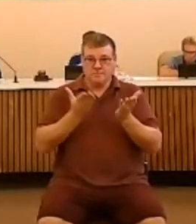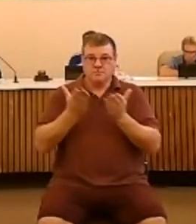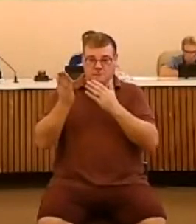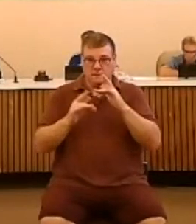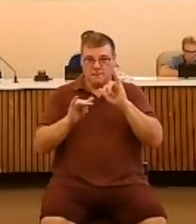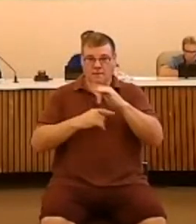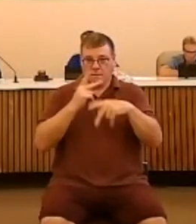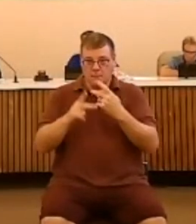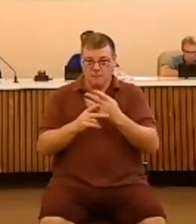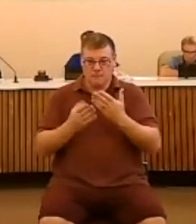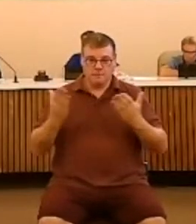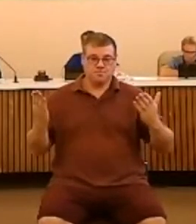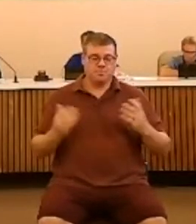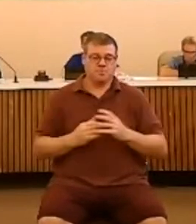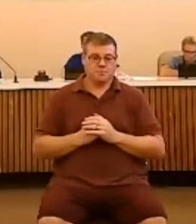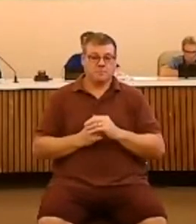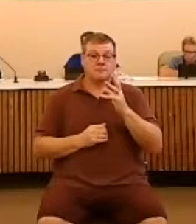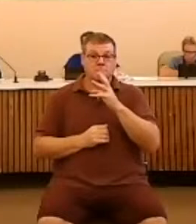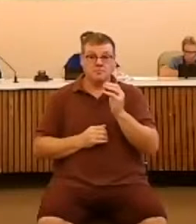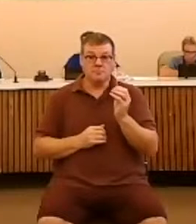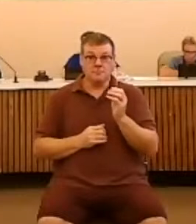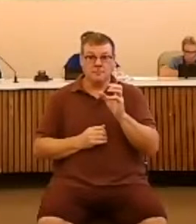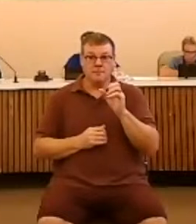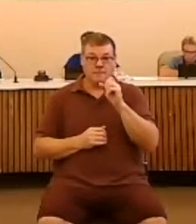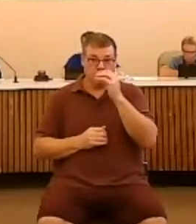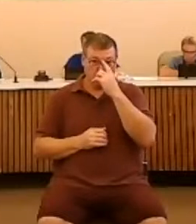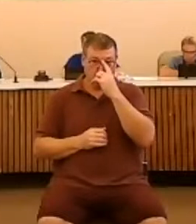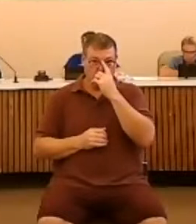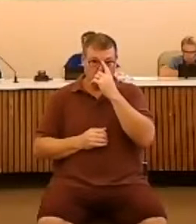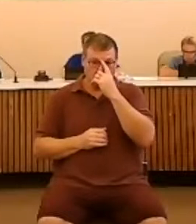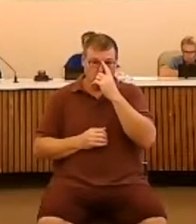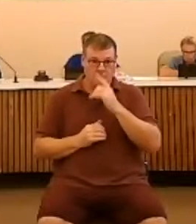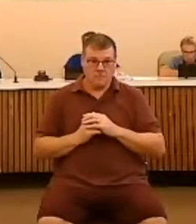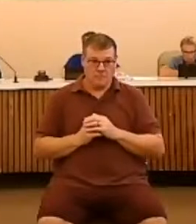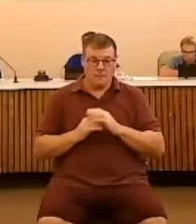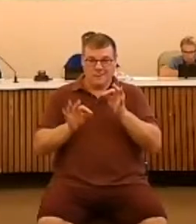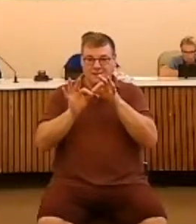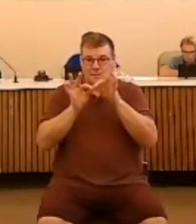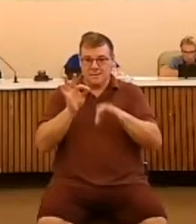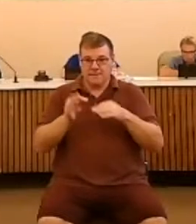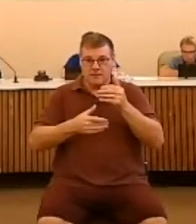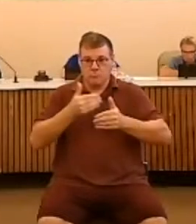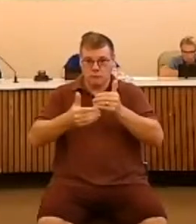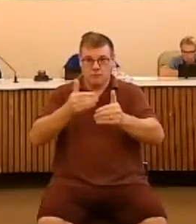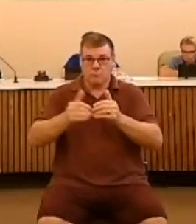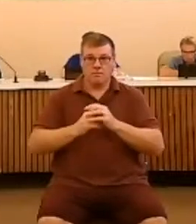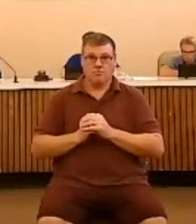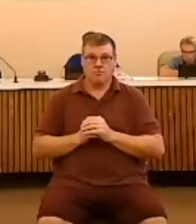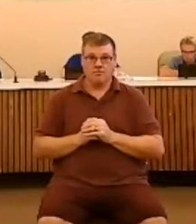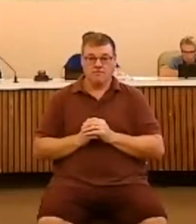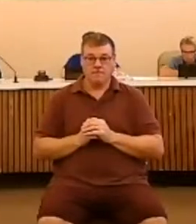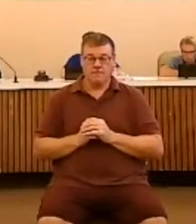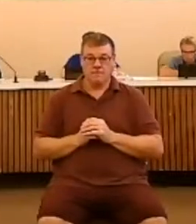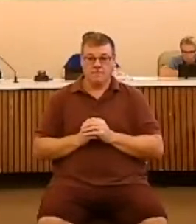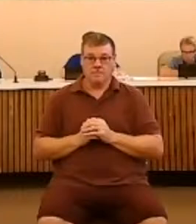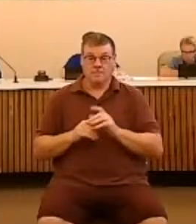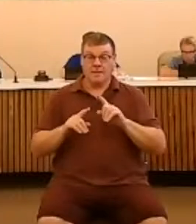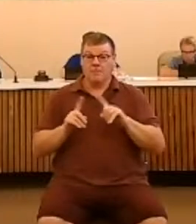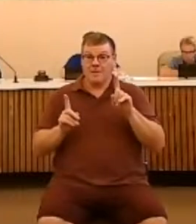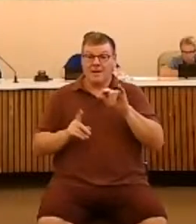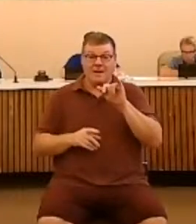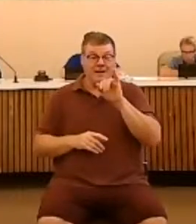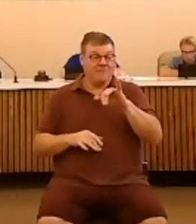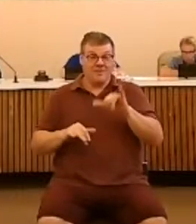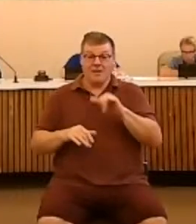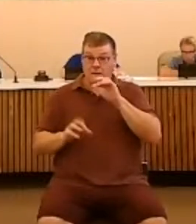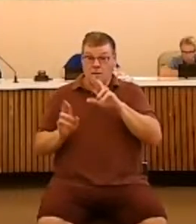stuff. And so that way it simplifies the process, but if that's not ready